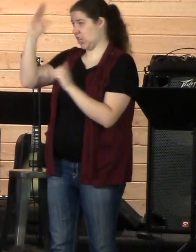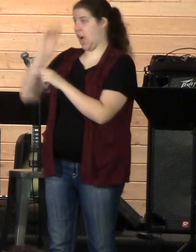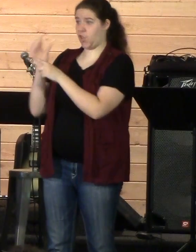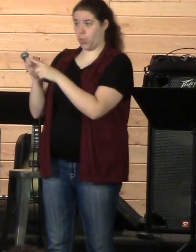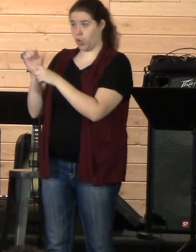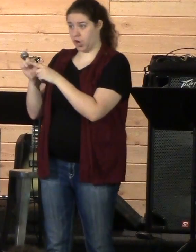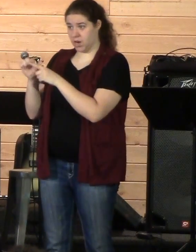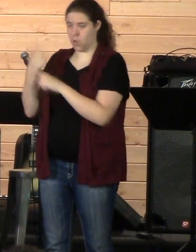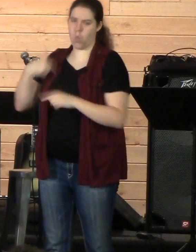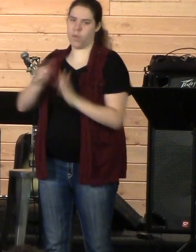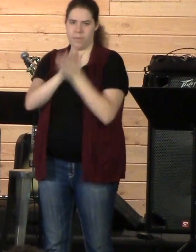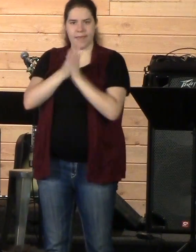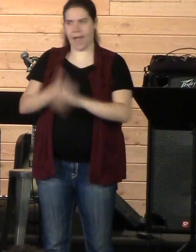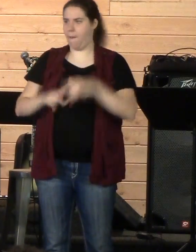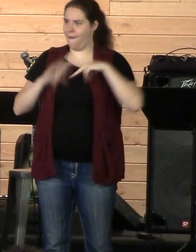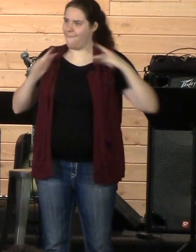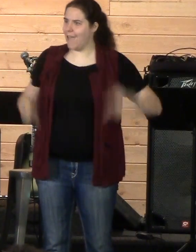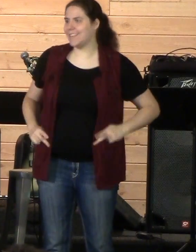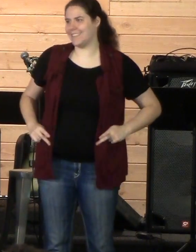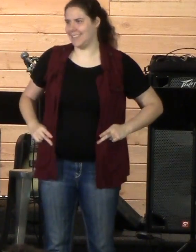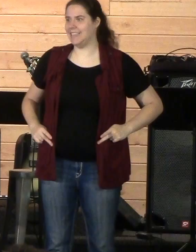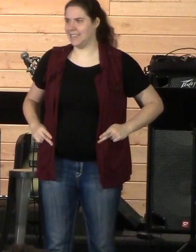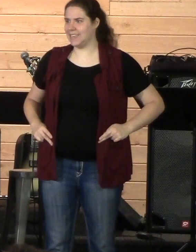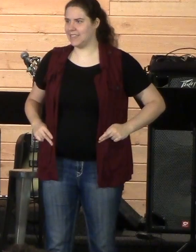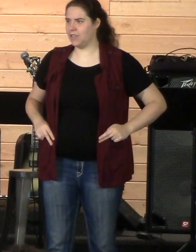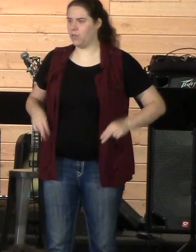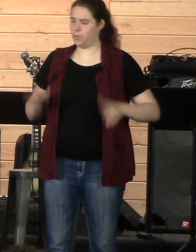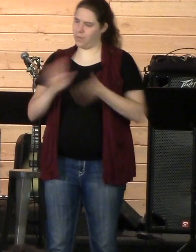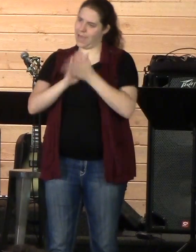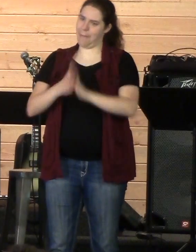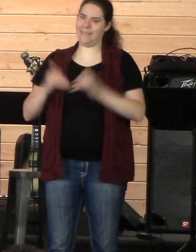this, what a Pharisee was. And they weren't